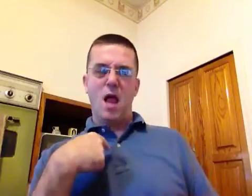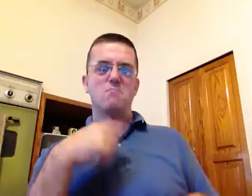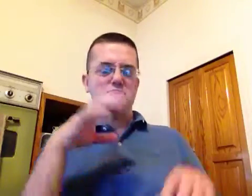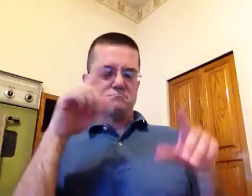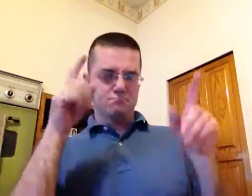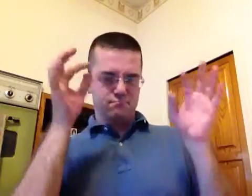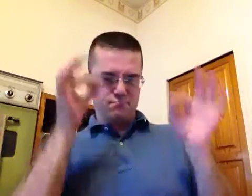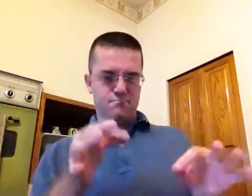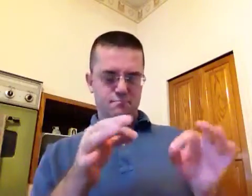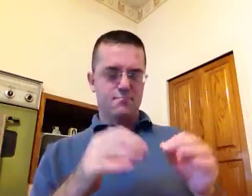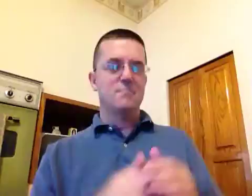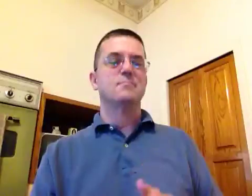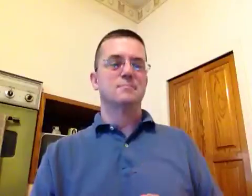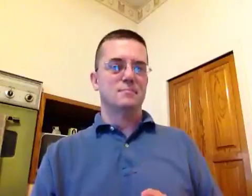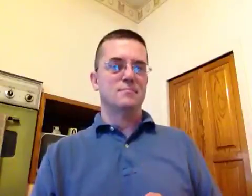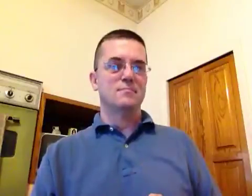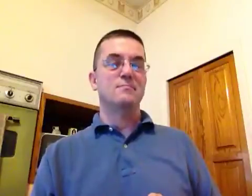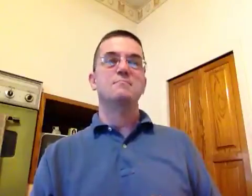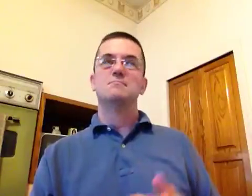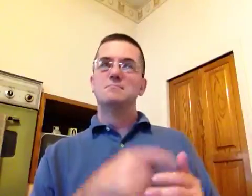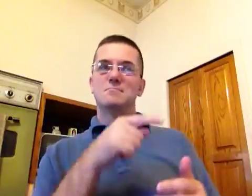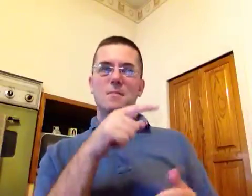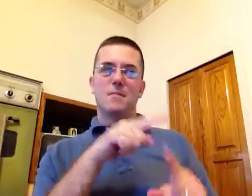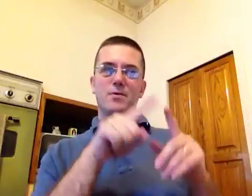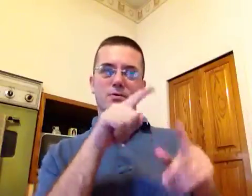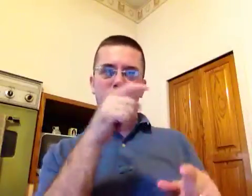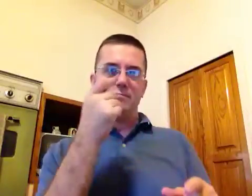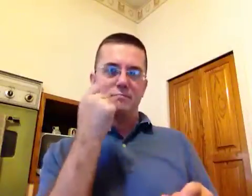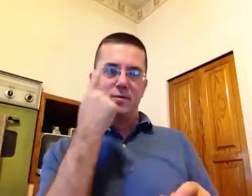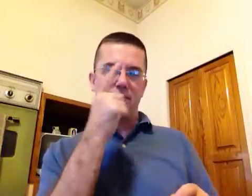we've got to get him a little bit comfortable with it. And sometime within the next 2